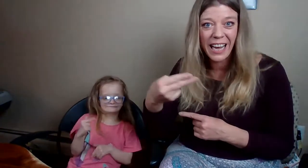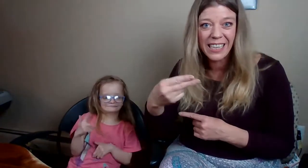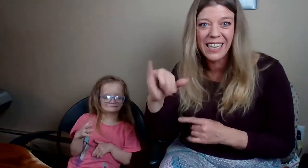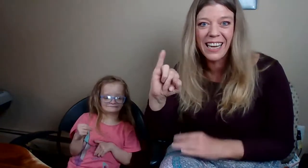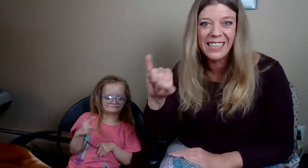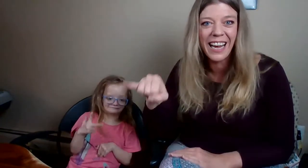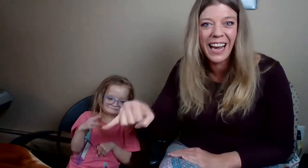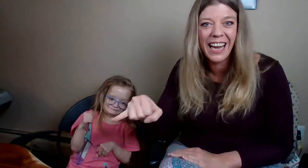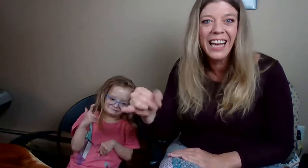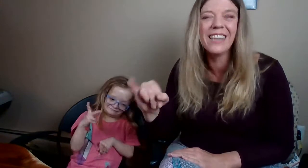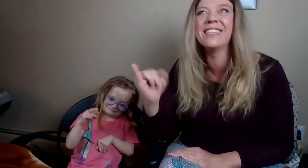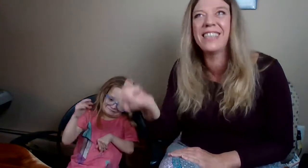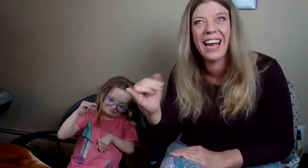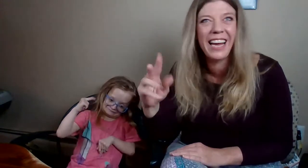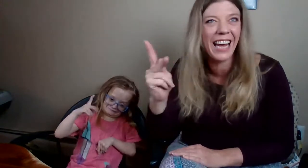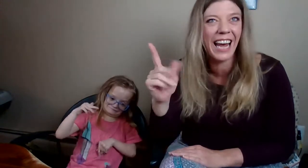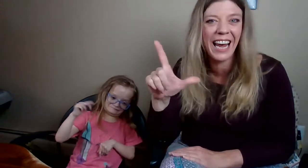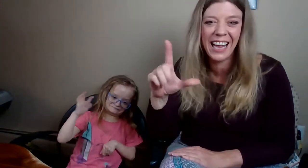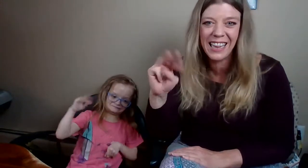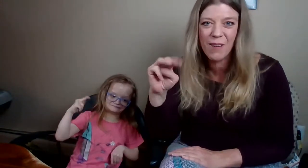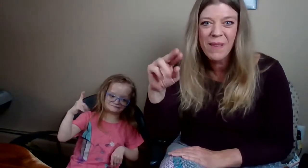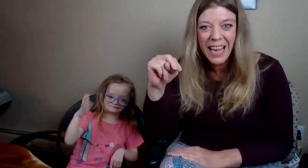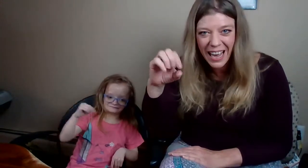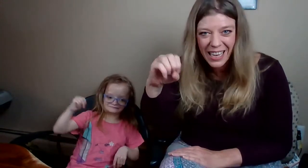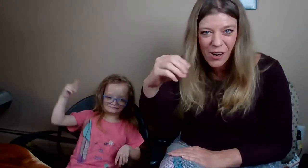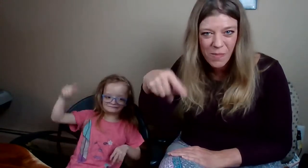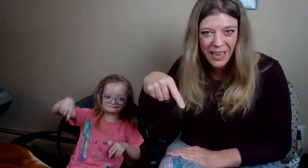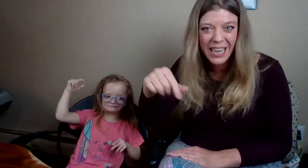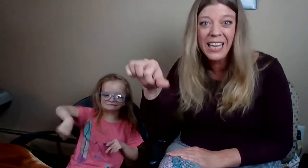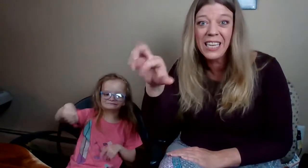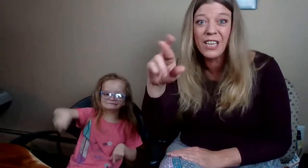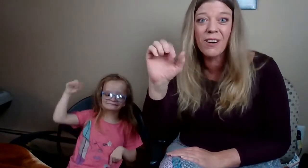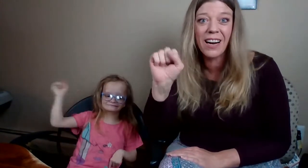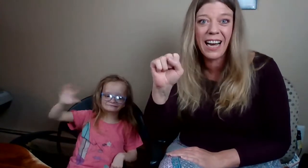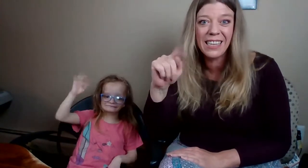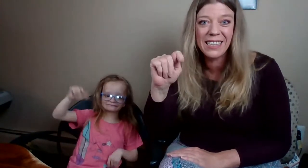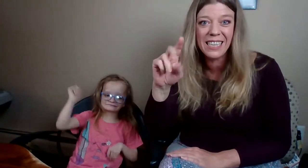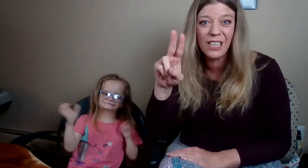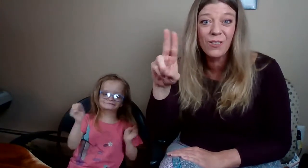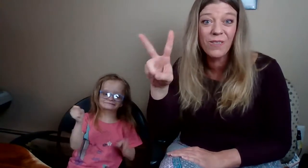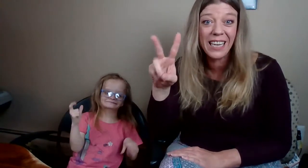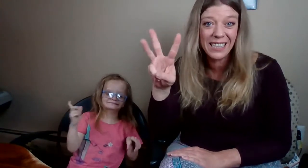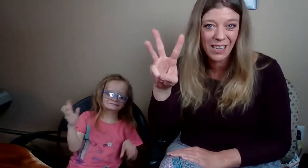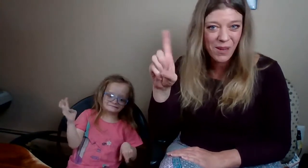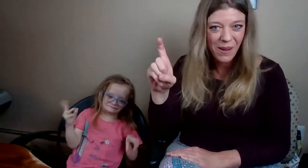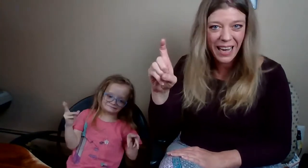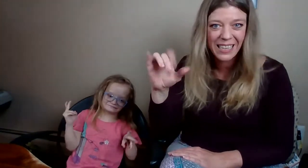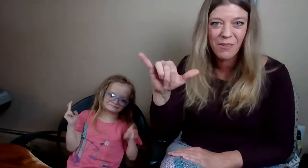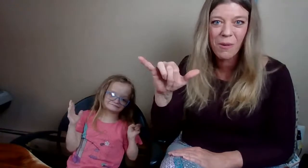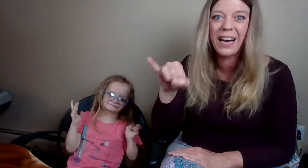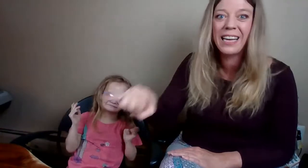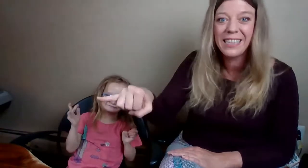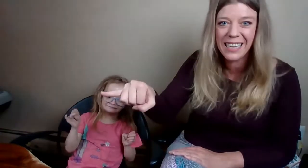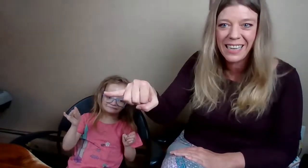H, I, J, J, K, L, M, N, O, P, Q, R, S, T, U, V, W, X, Y, Z.